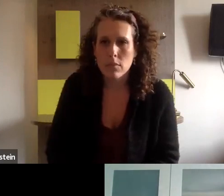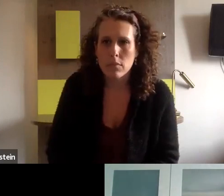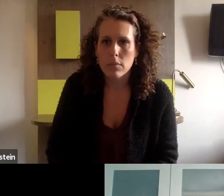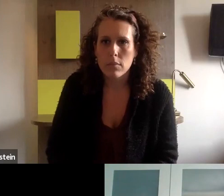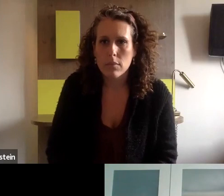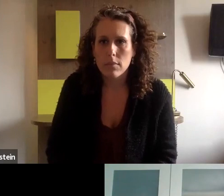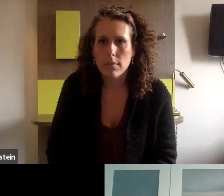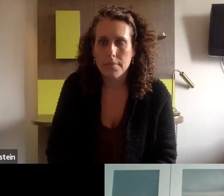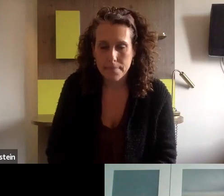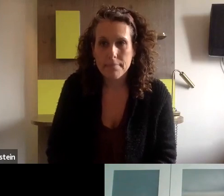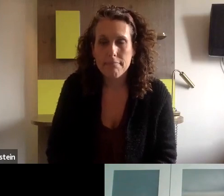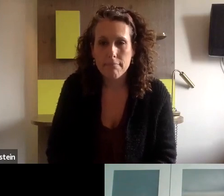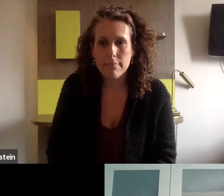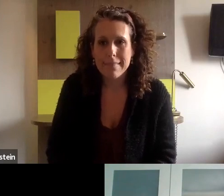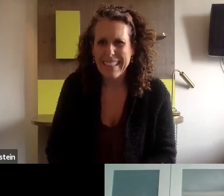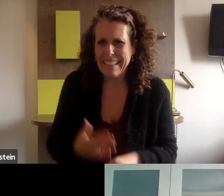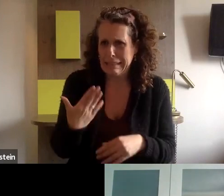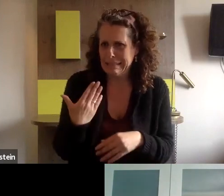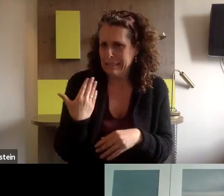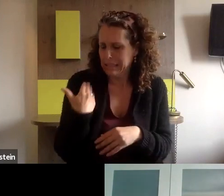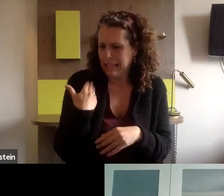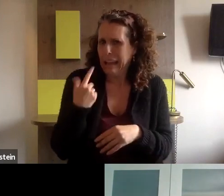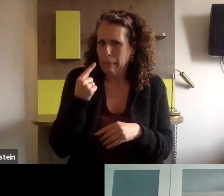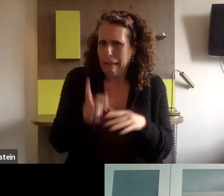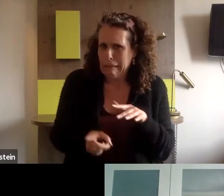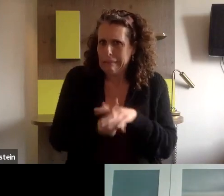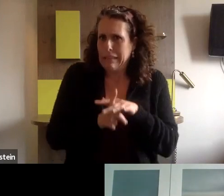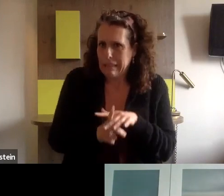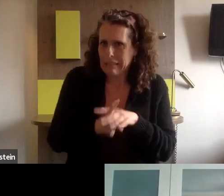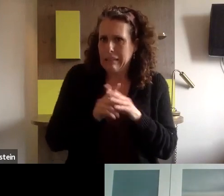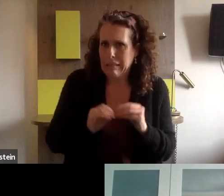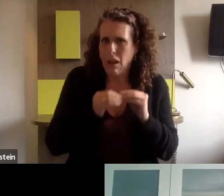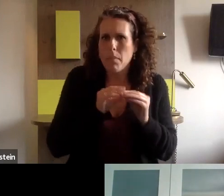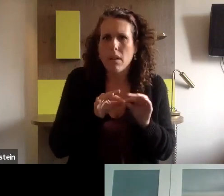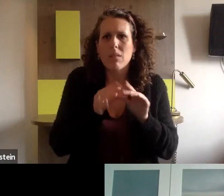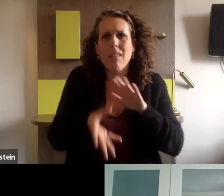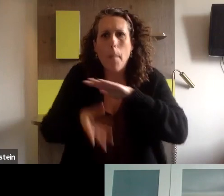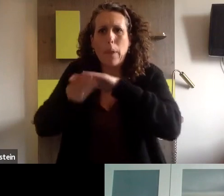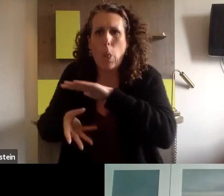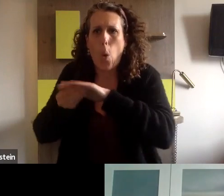issues with getting things uploaded recently, but I'll make sure that this gets up quite soon.